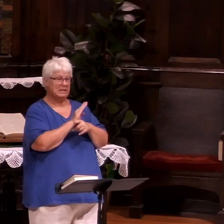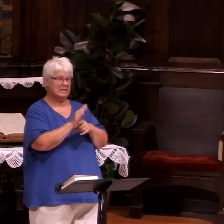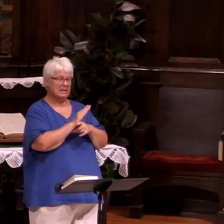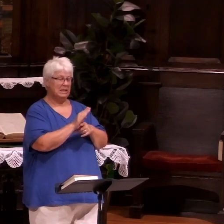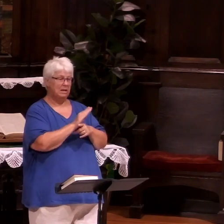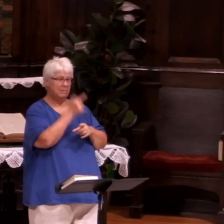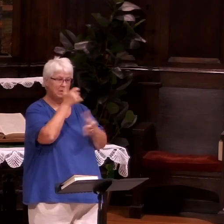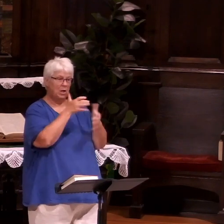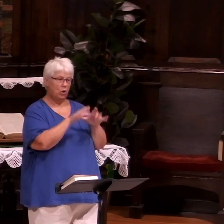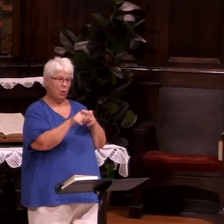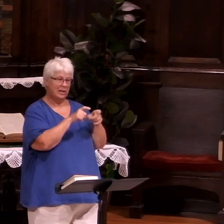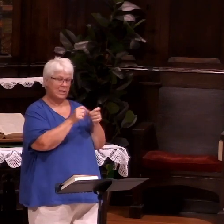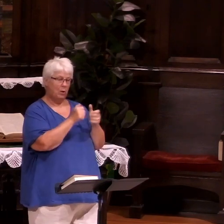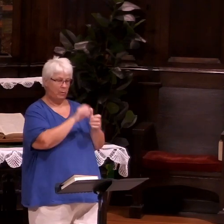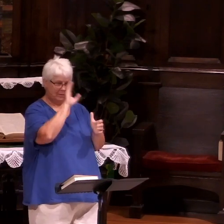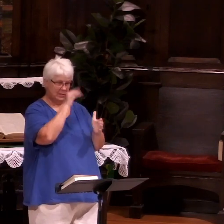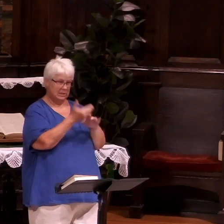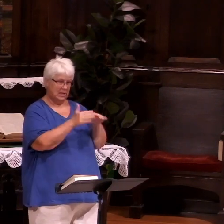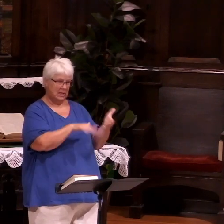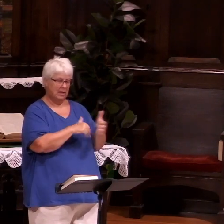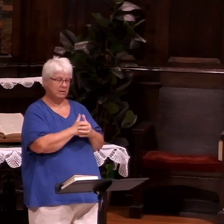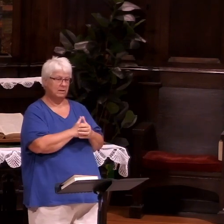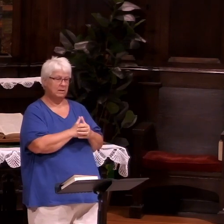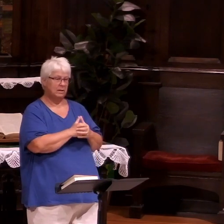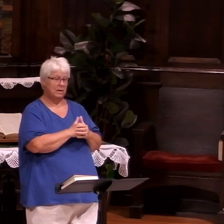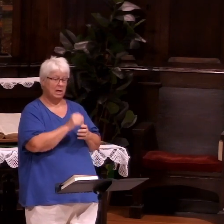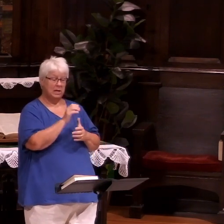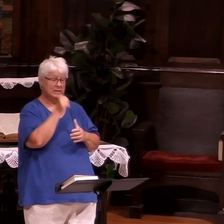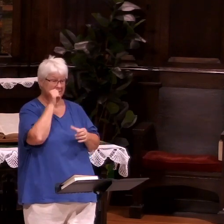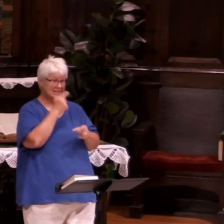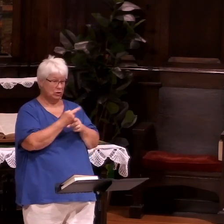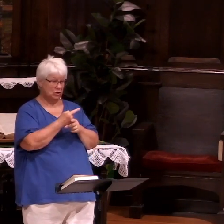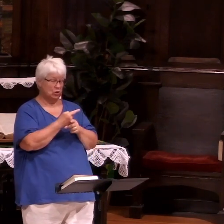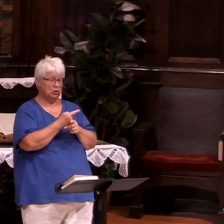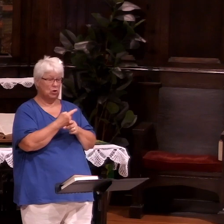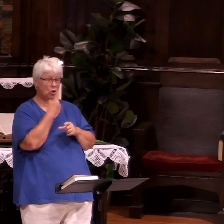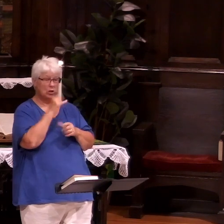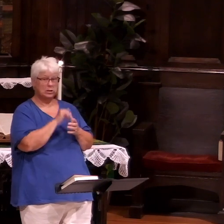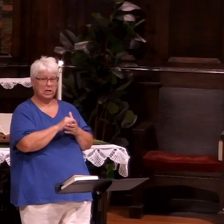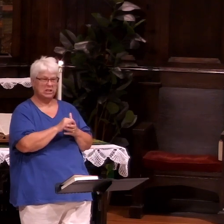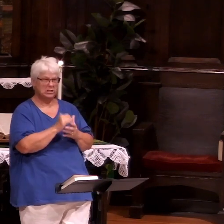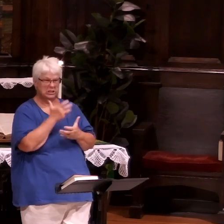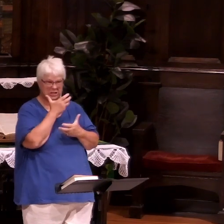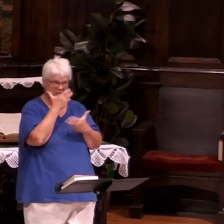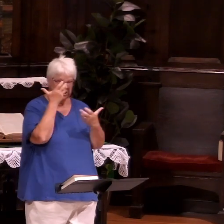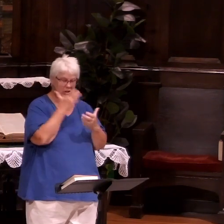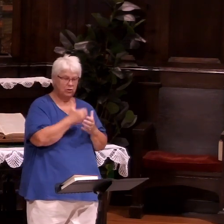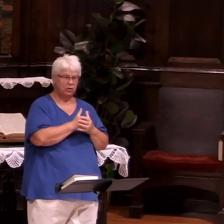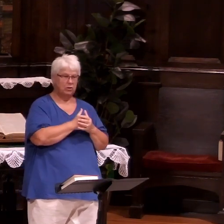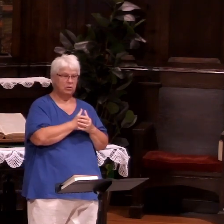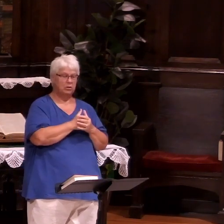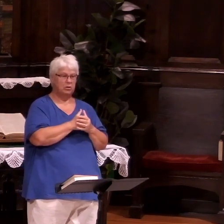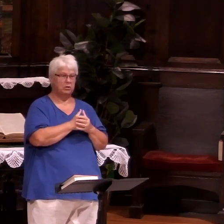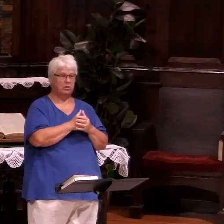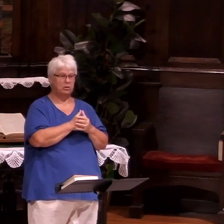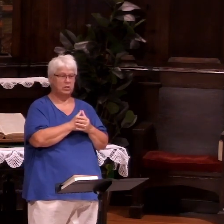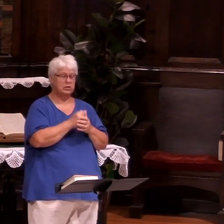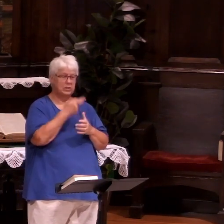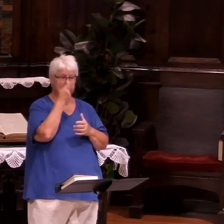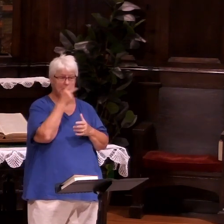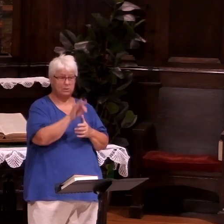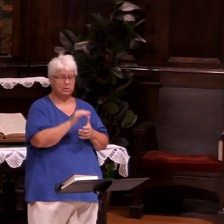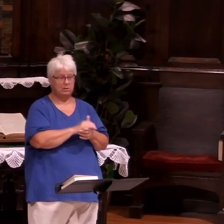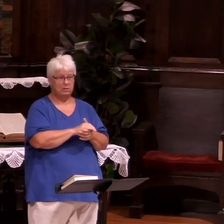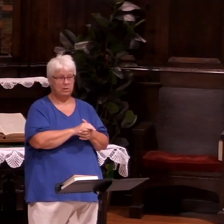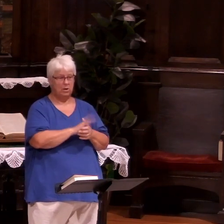to deal with their son's death. Connor's sister's grief looks like anger. She's